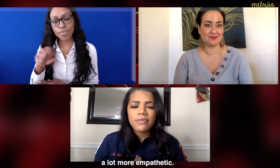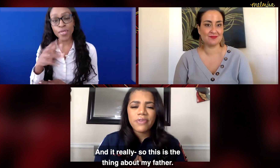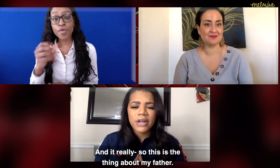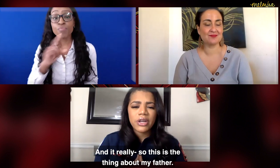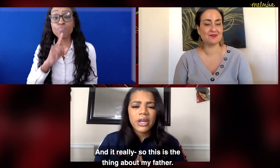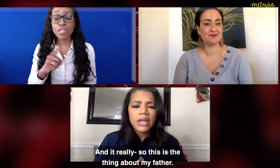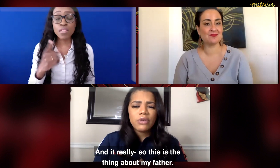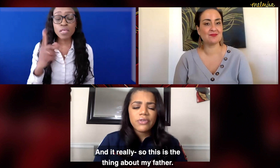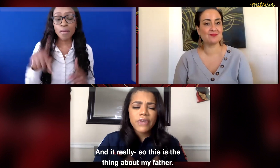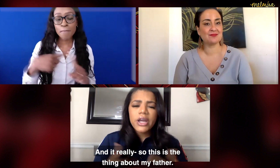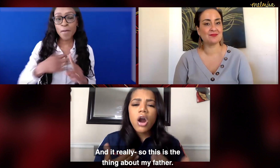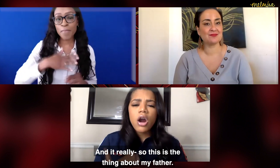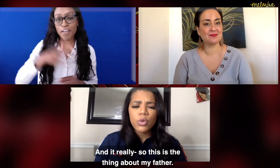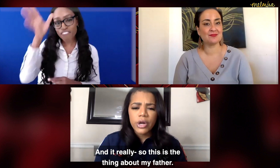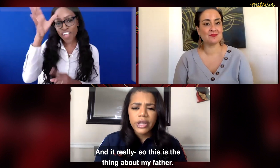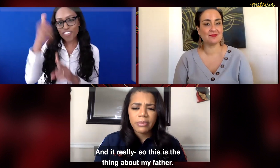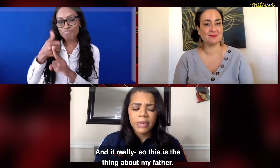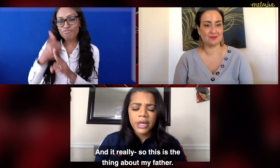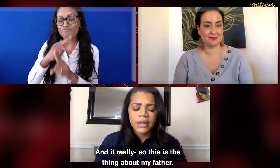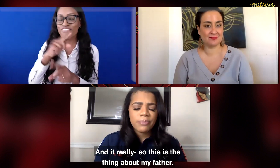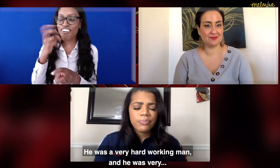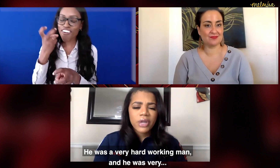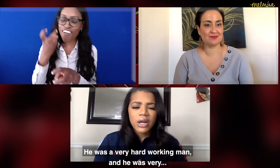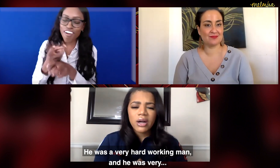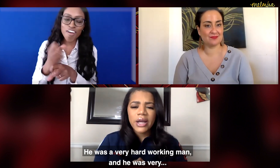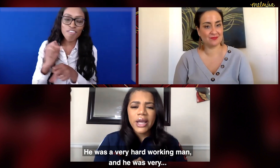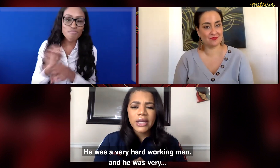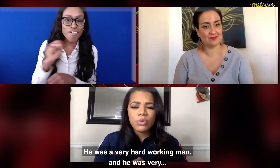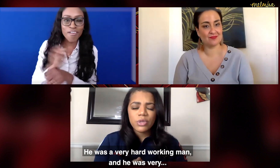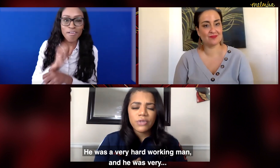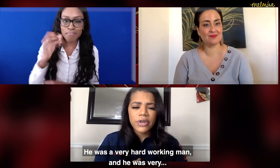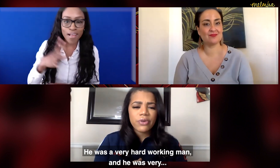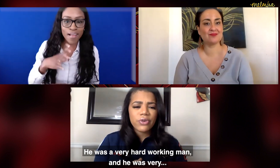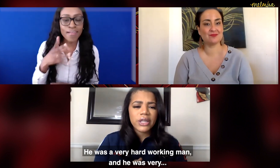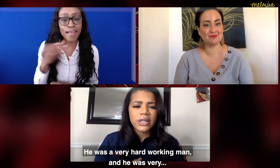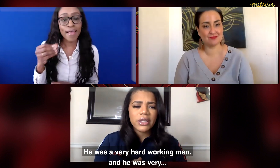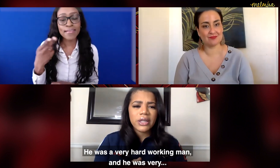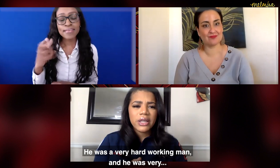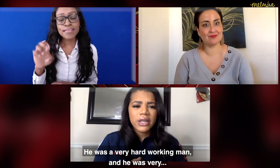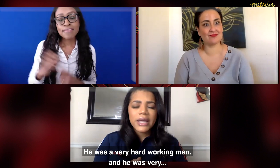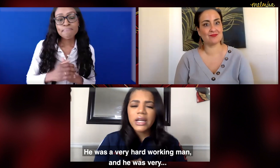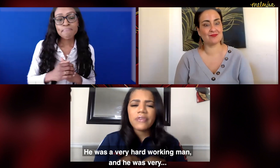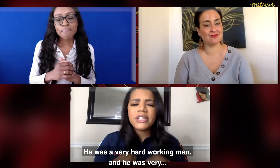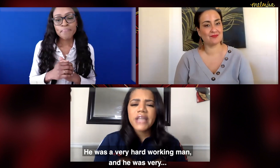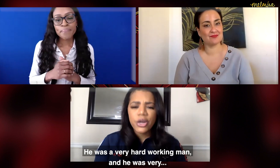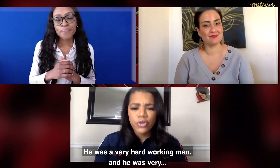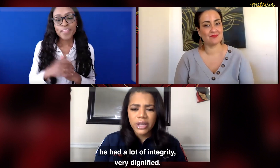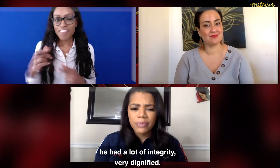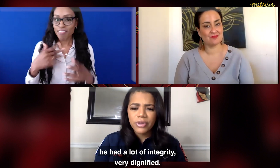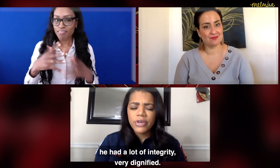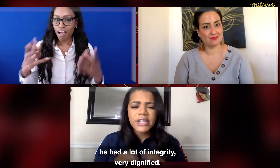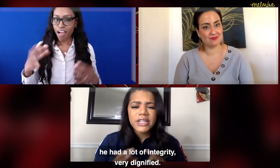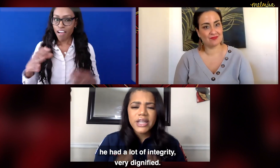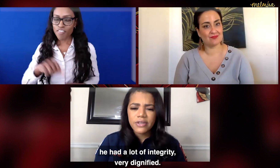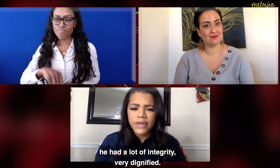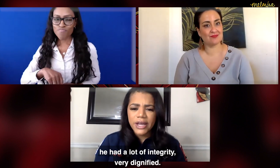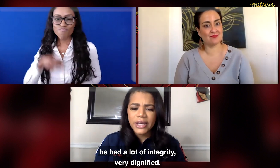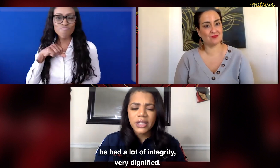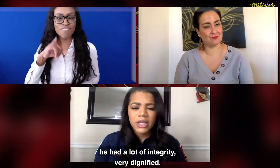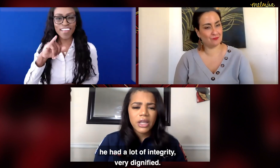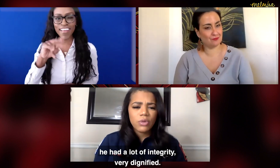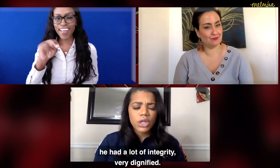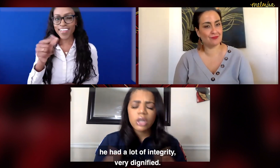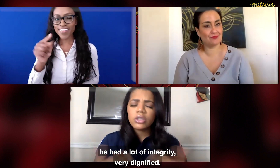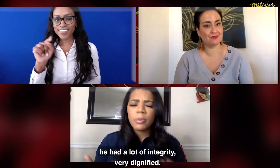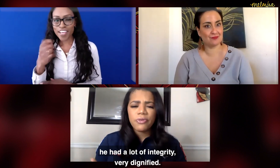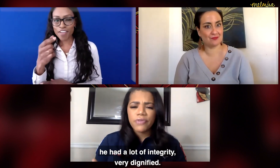about my father. He was a very hardworking man, and he had a lot of integrity, very dignified.